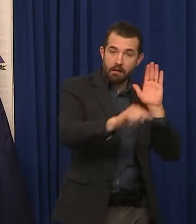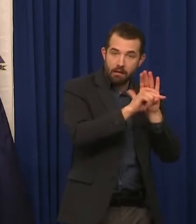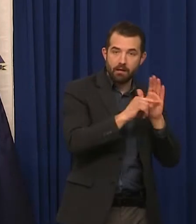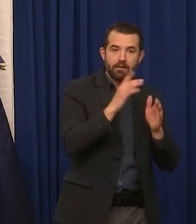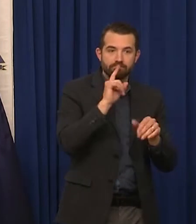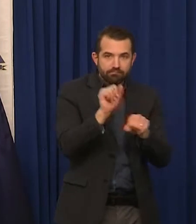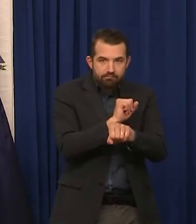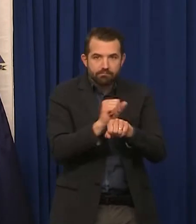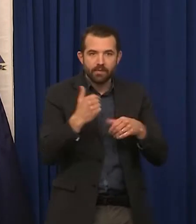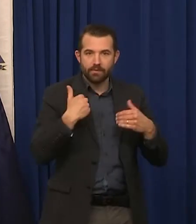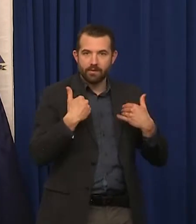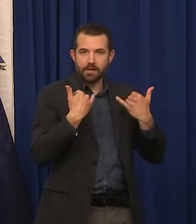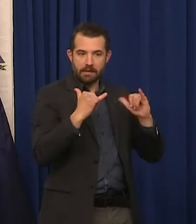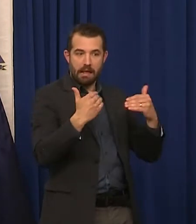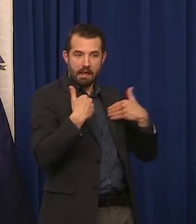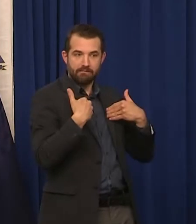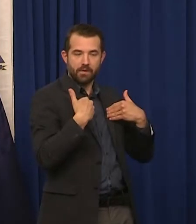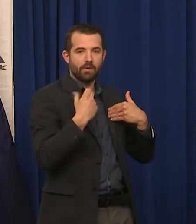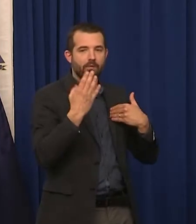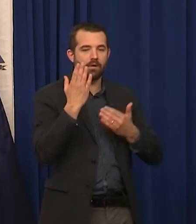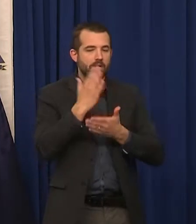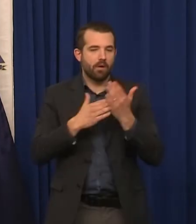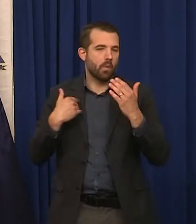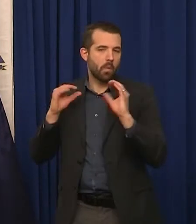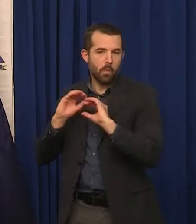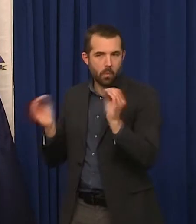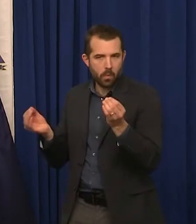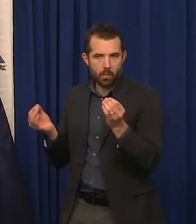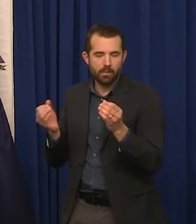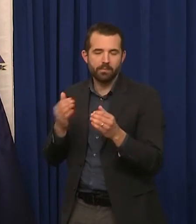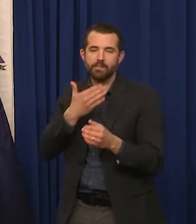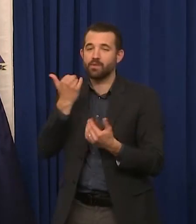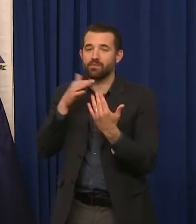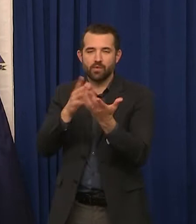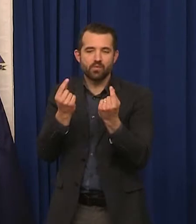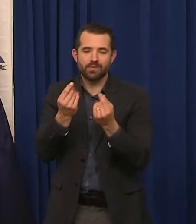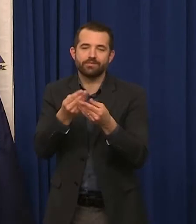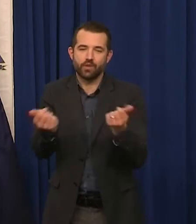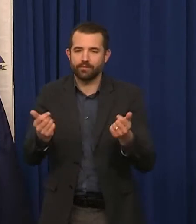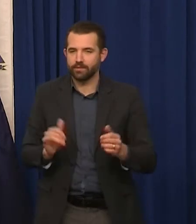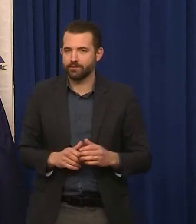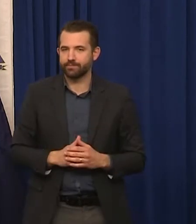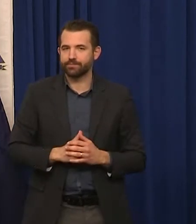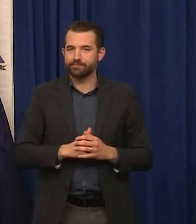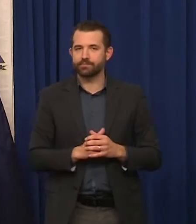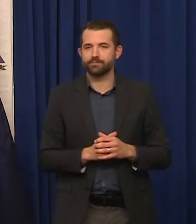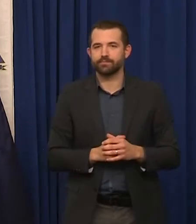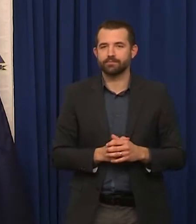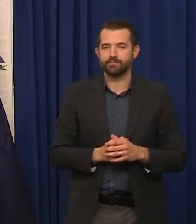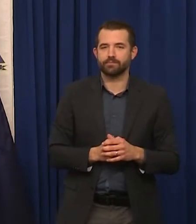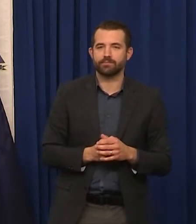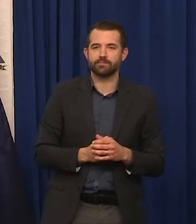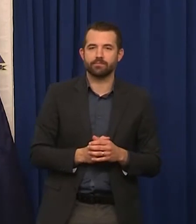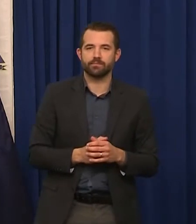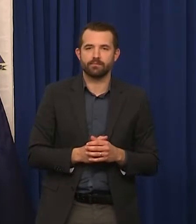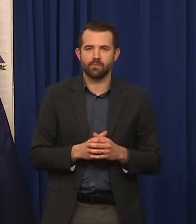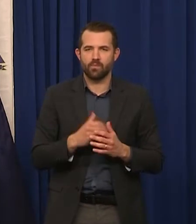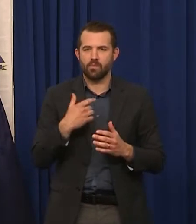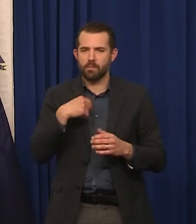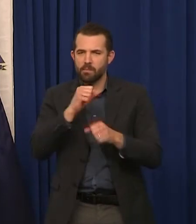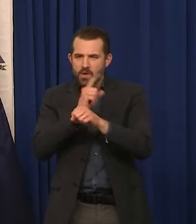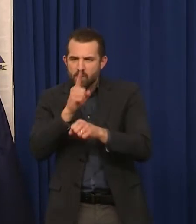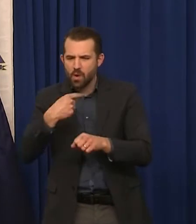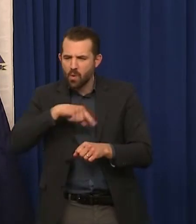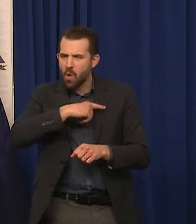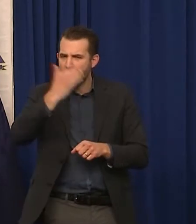weeks now. Those results raised flags for us, and those are the remediative steps that we put into place to make sure we were aware of those. Your